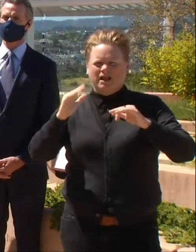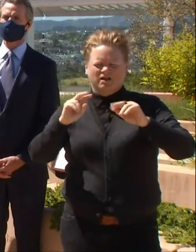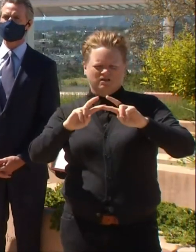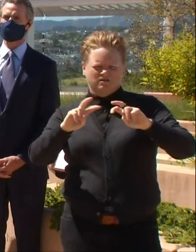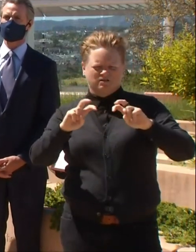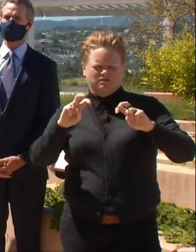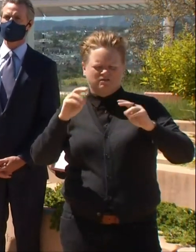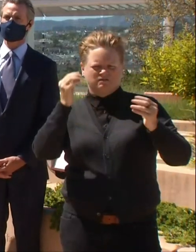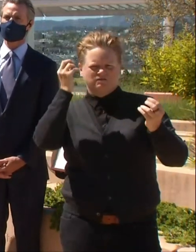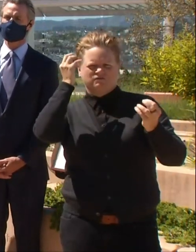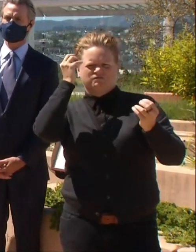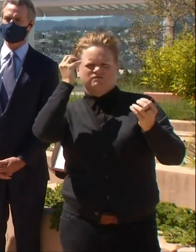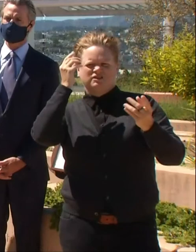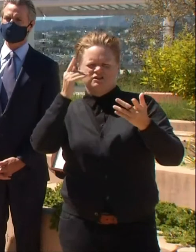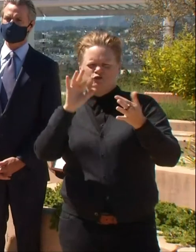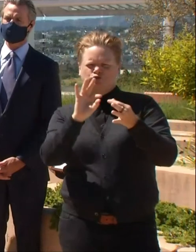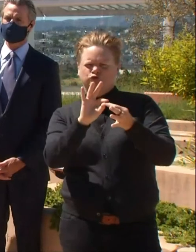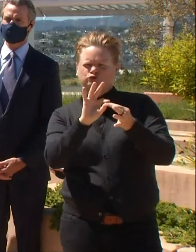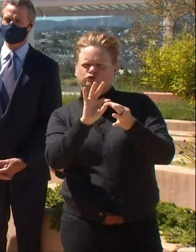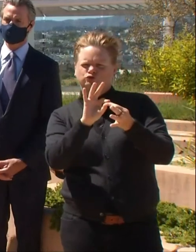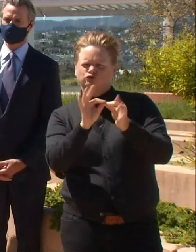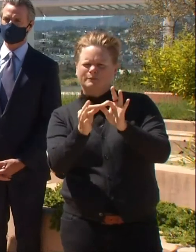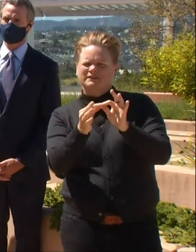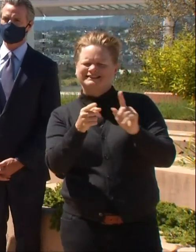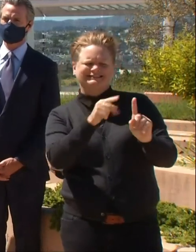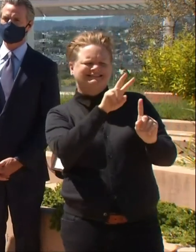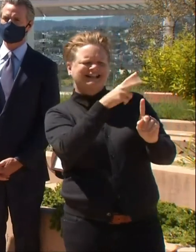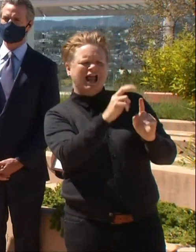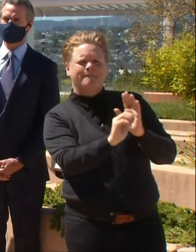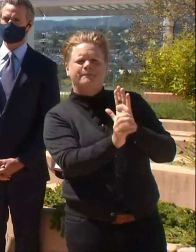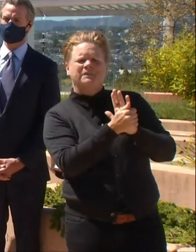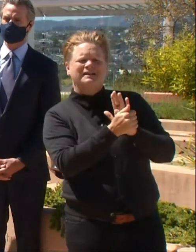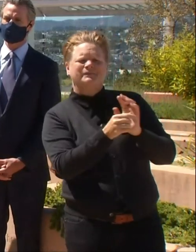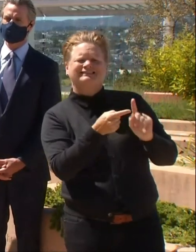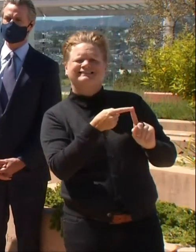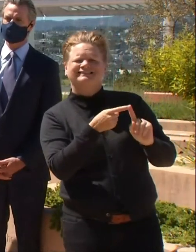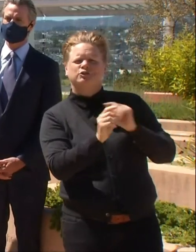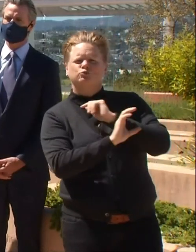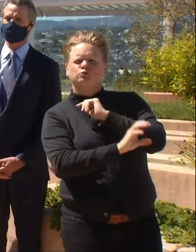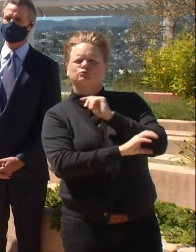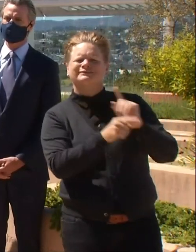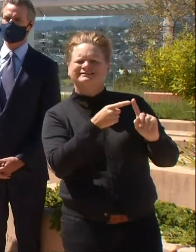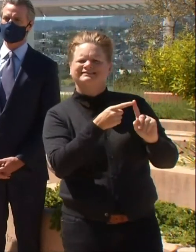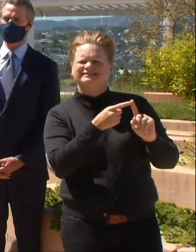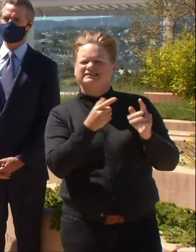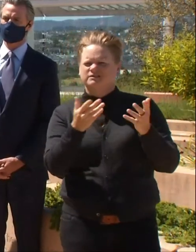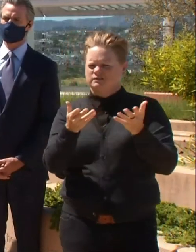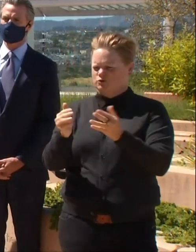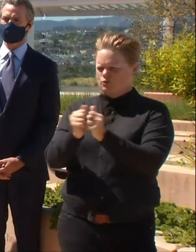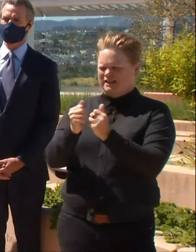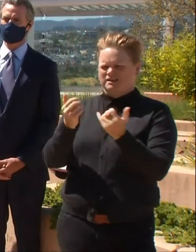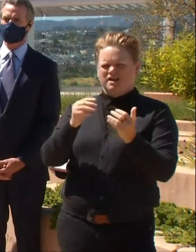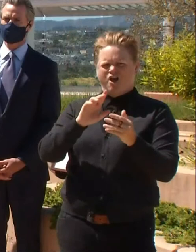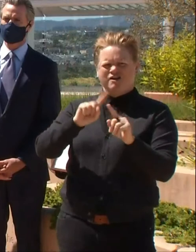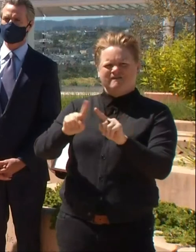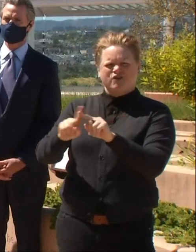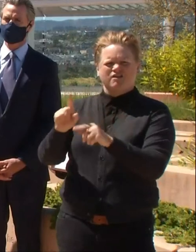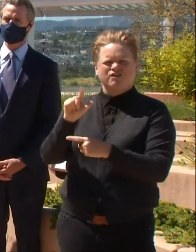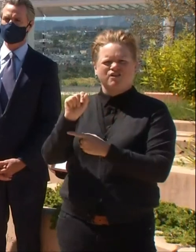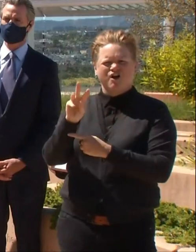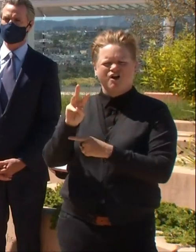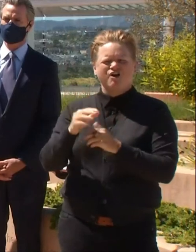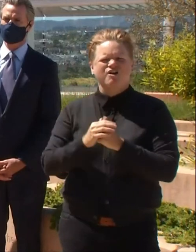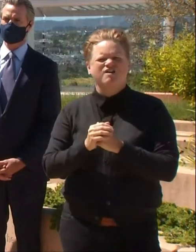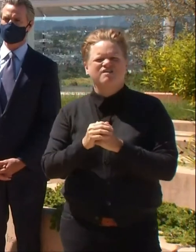Amendment. Even in the Heller decision, which expanded the right beyond anything that it had done before, was a very, very narrow